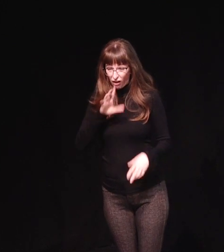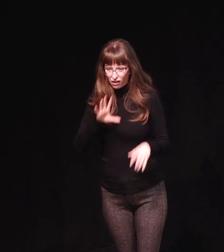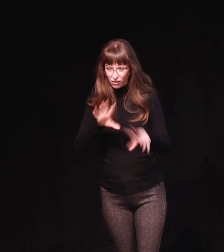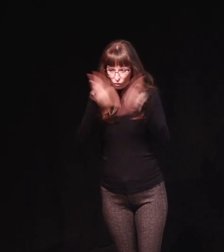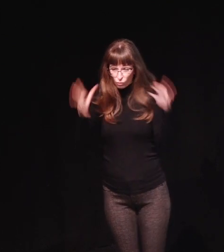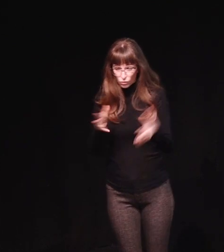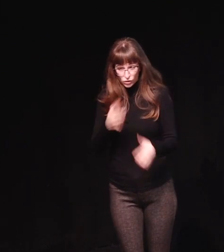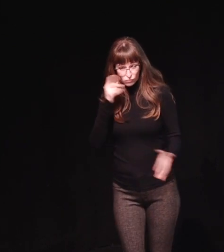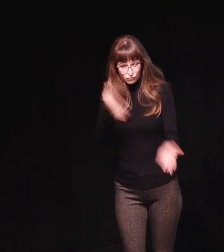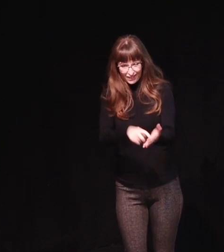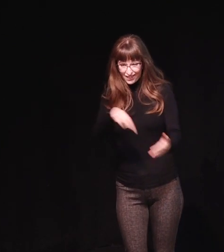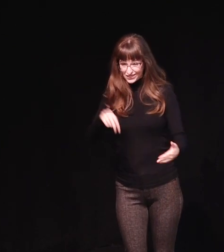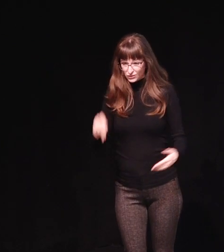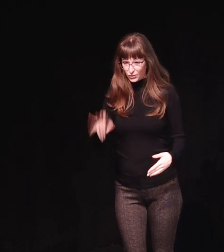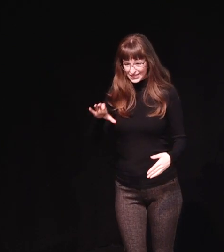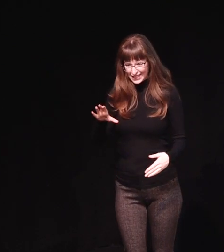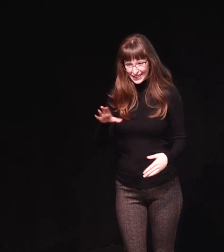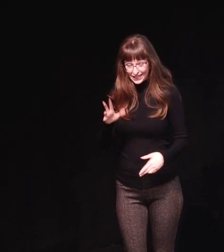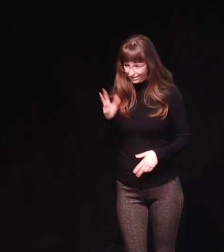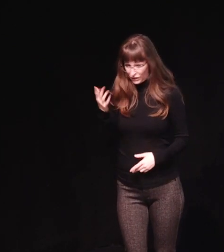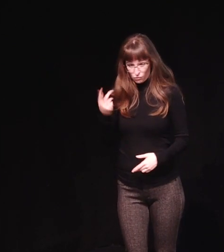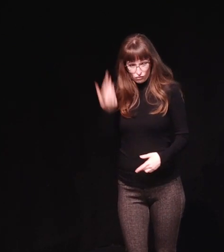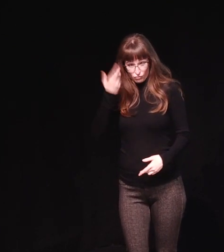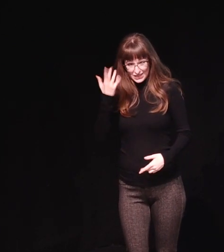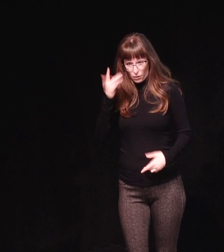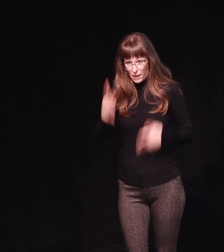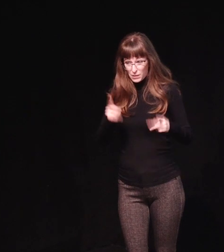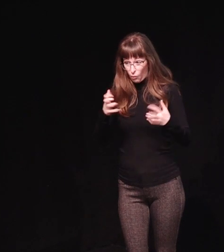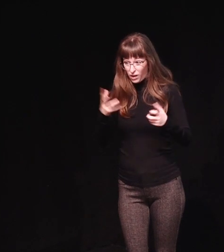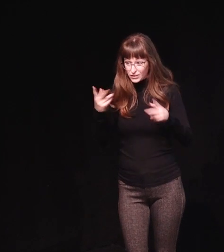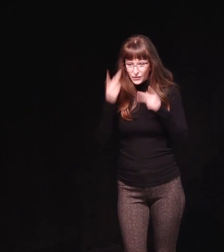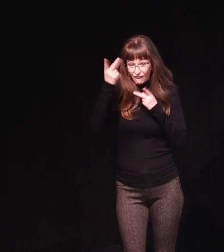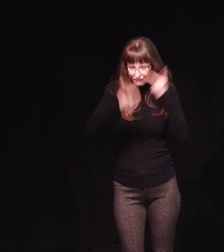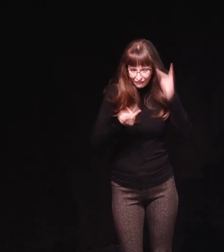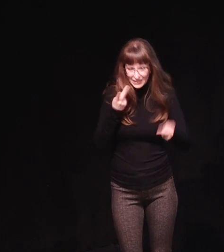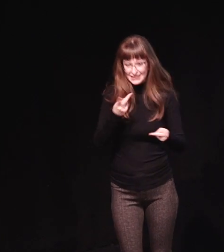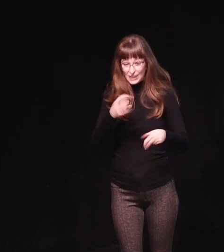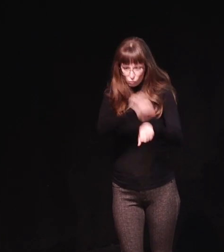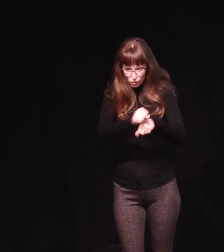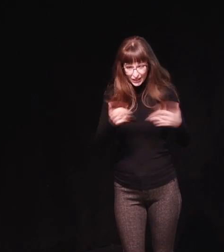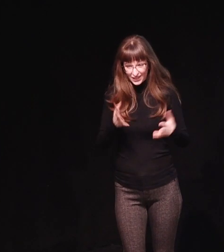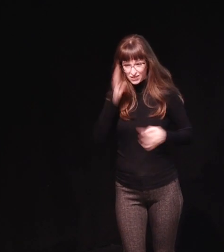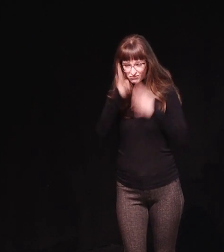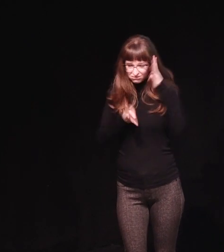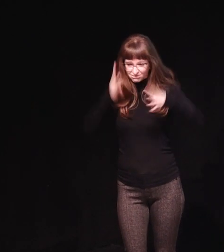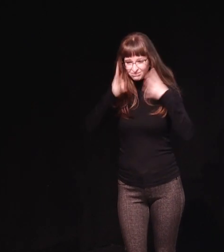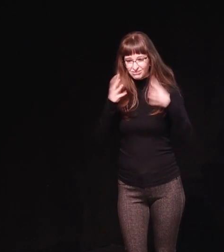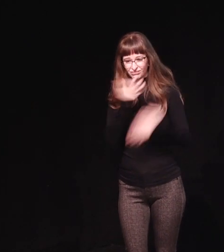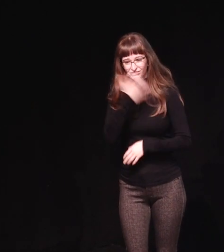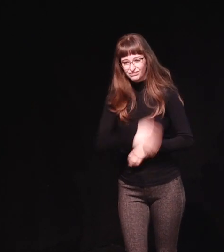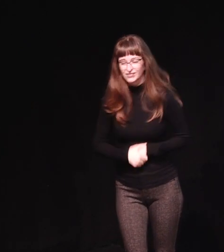people want to live, visit, and work in New York City. And for our part, one of